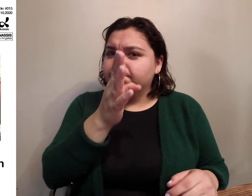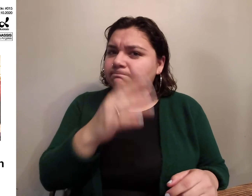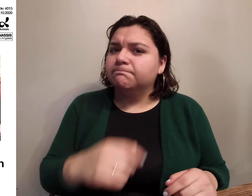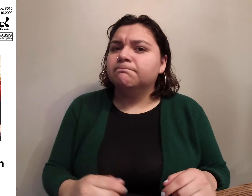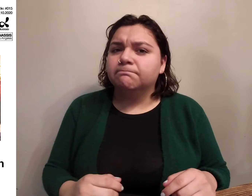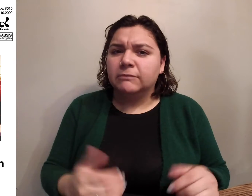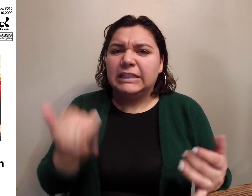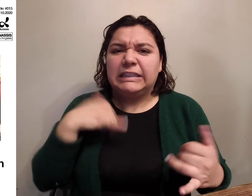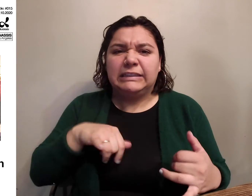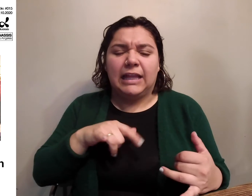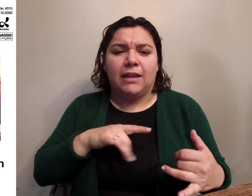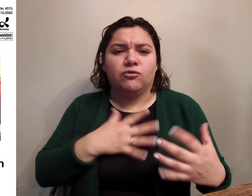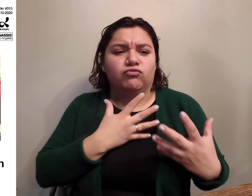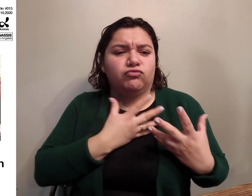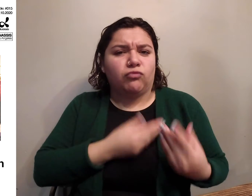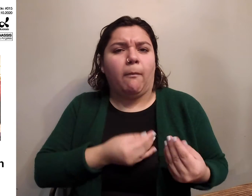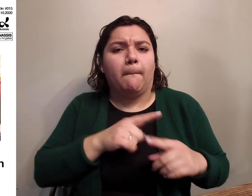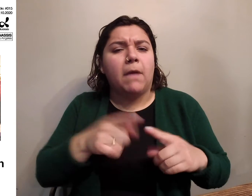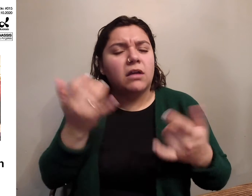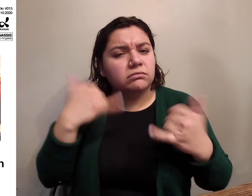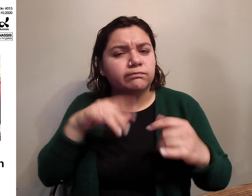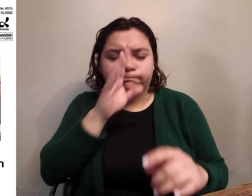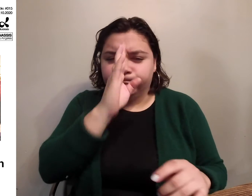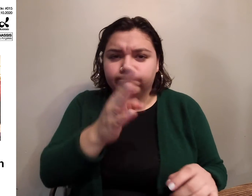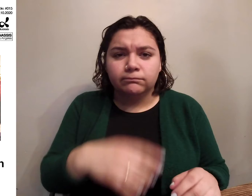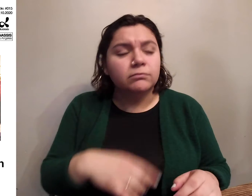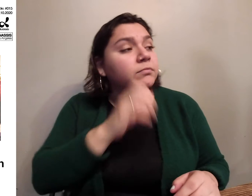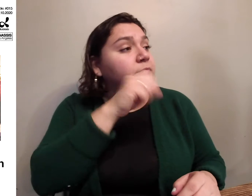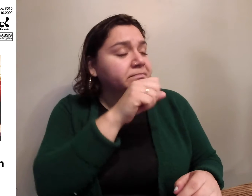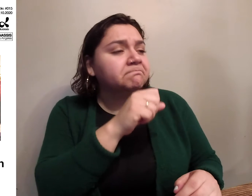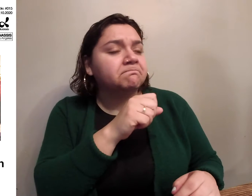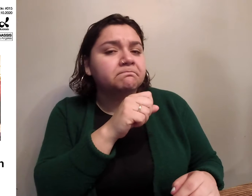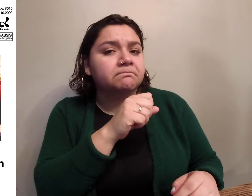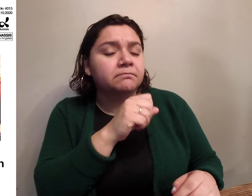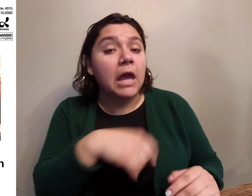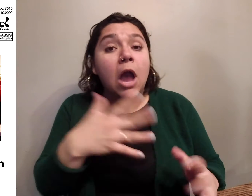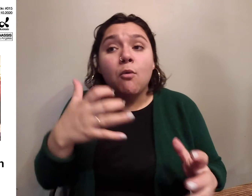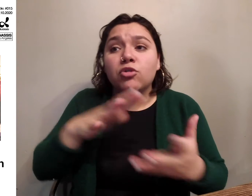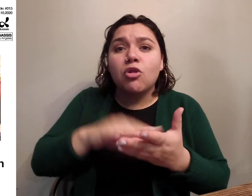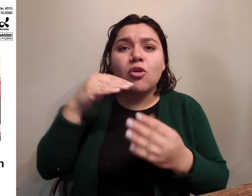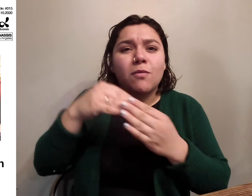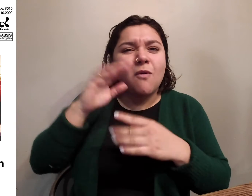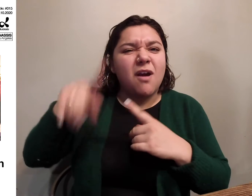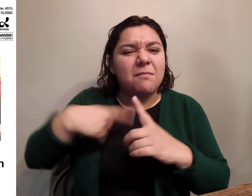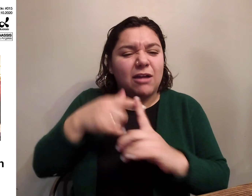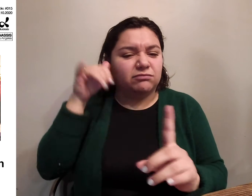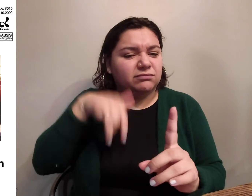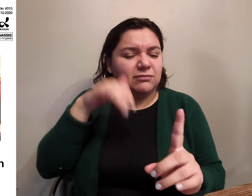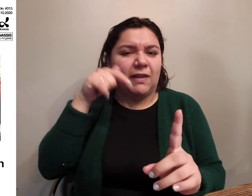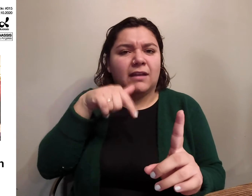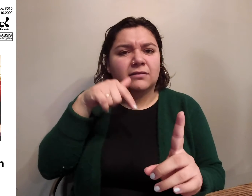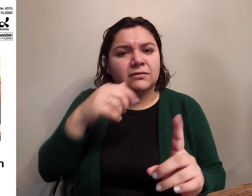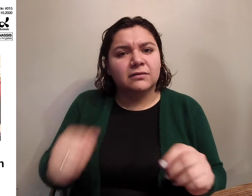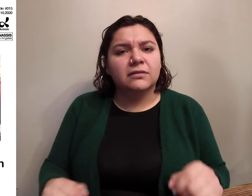Yeah. And I guess I want to learn more about that.